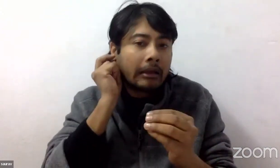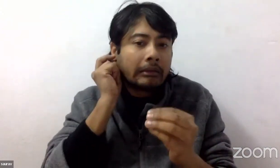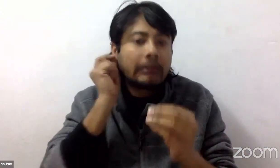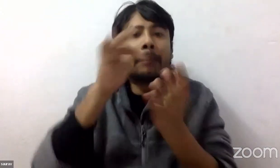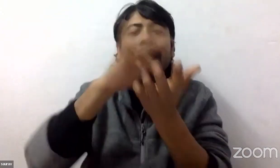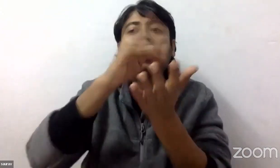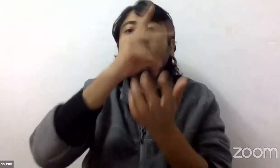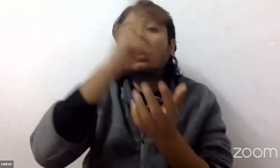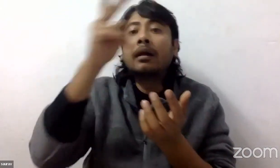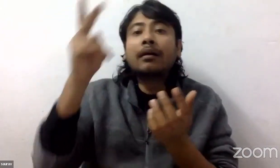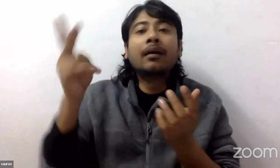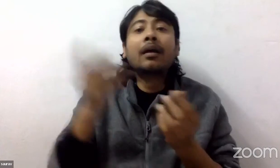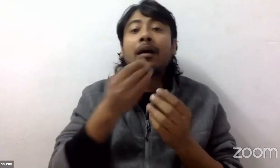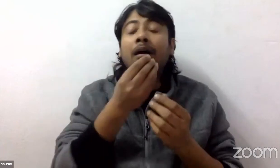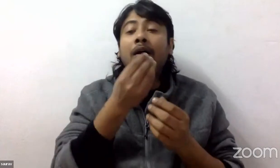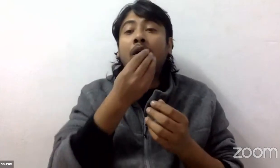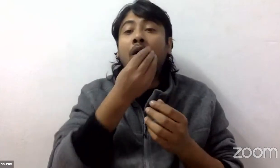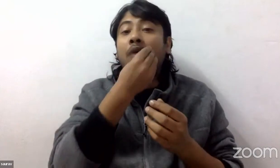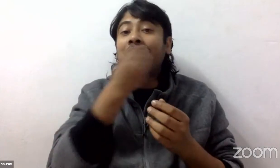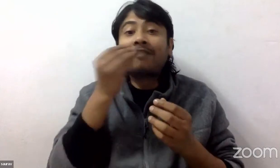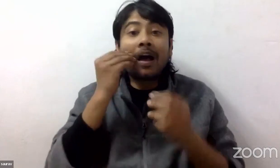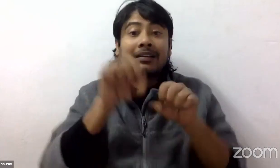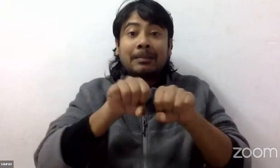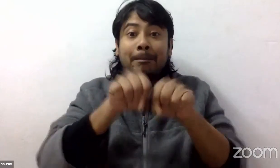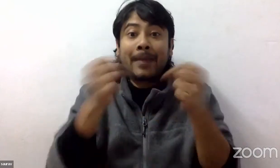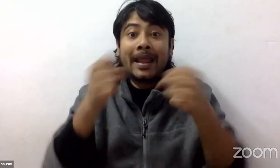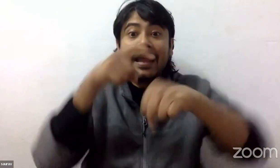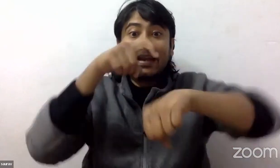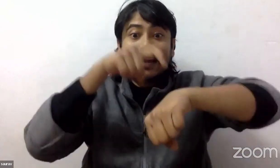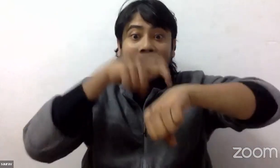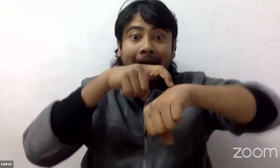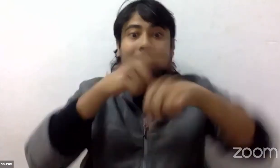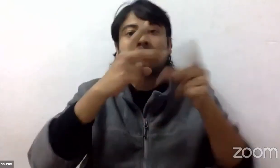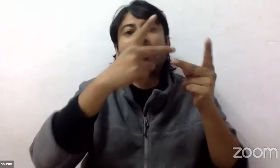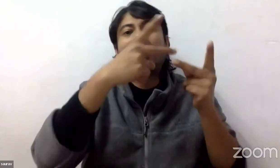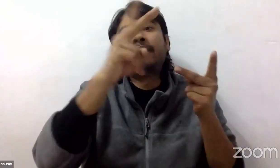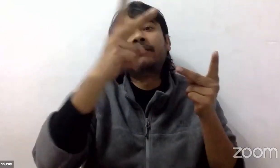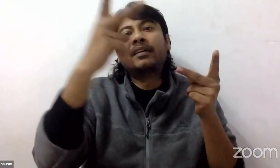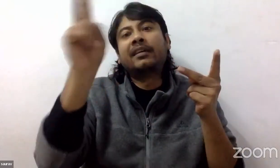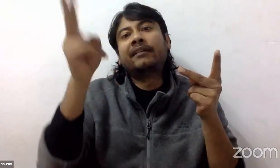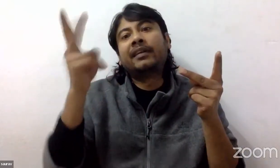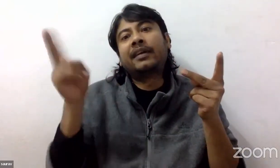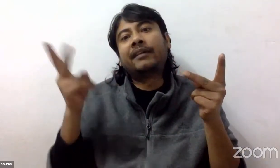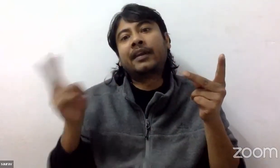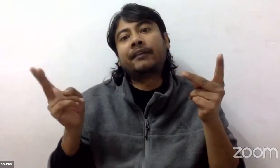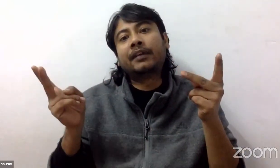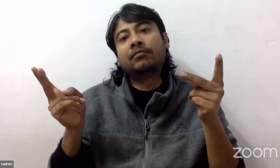Okay, so that is something very important. That is why we are requesting everybody to download this app.